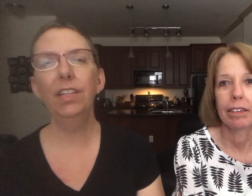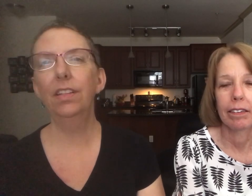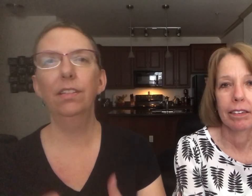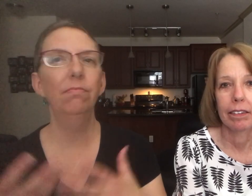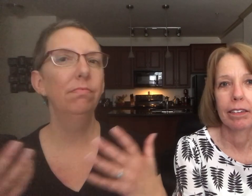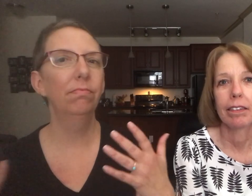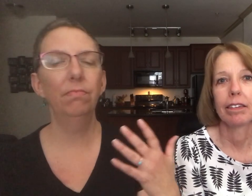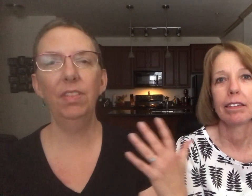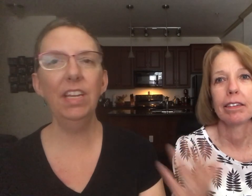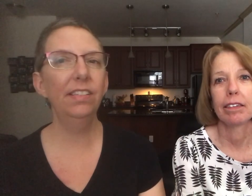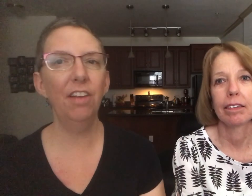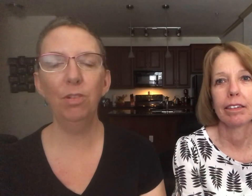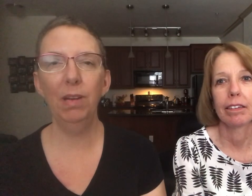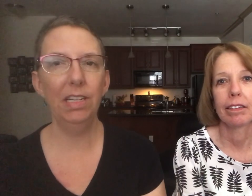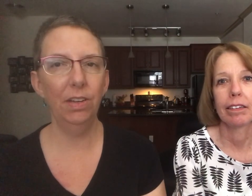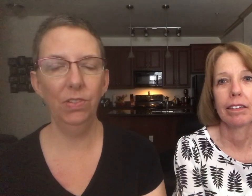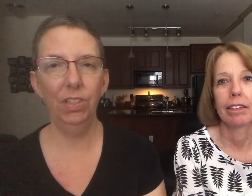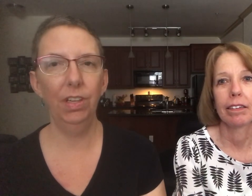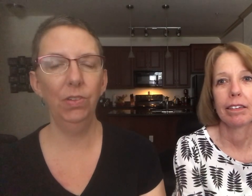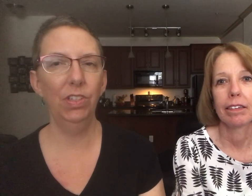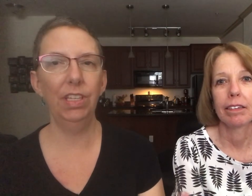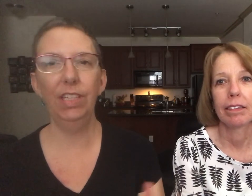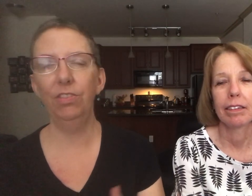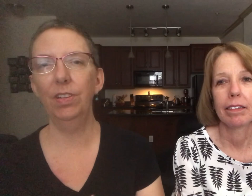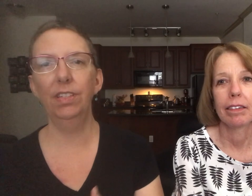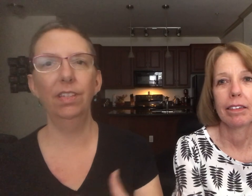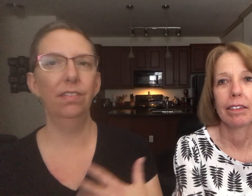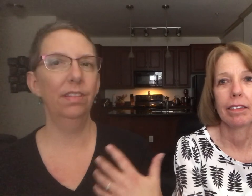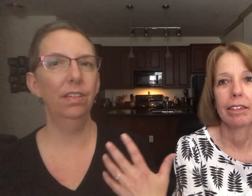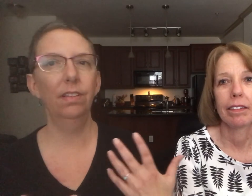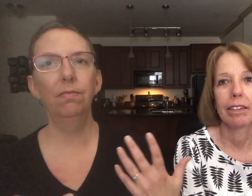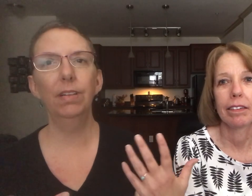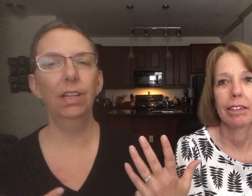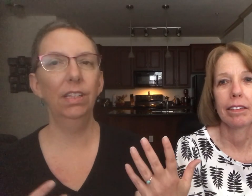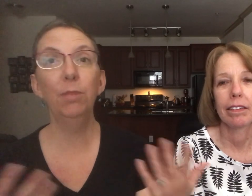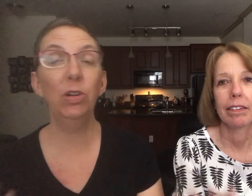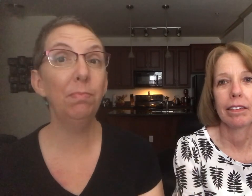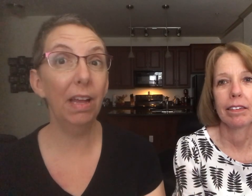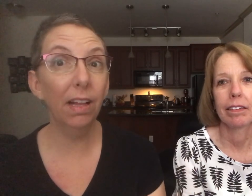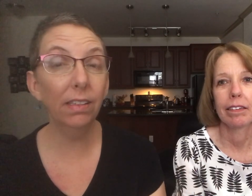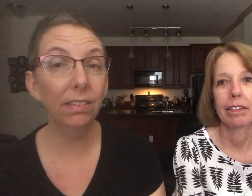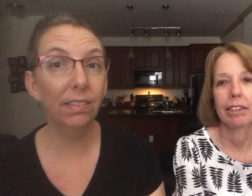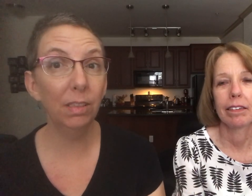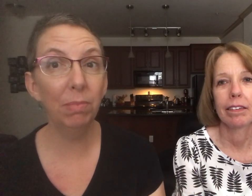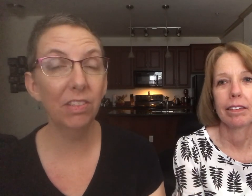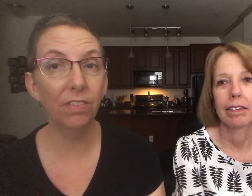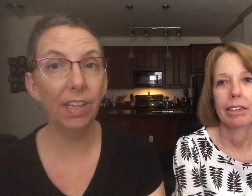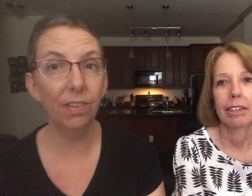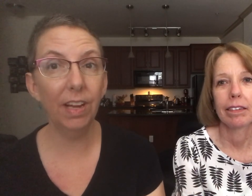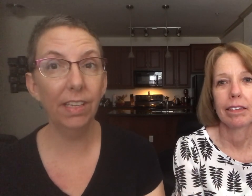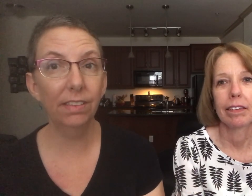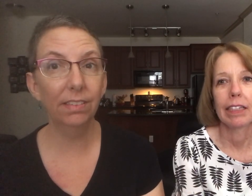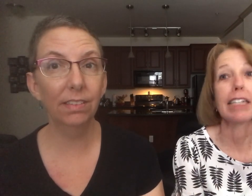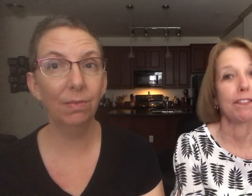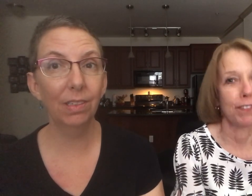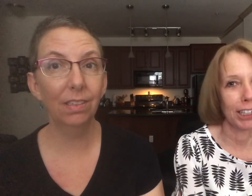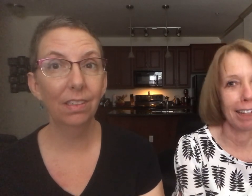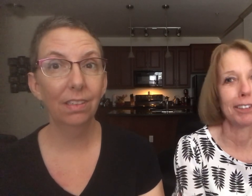the things everybody knows to go see. For instance, the Liberty Bell is in Pennsylvania, right? That's somewhere. In Philadelphia.